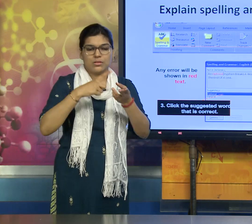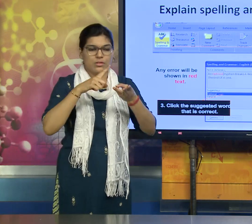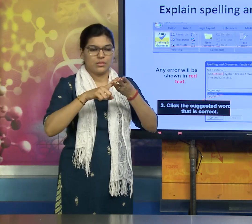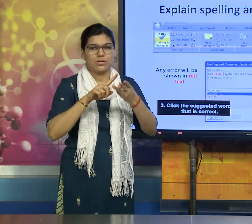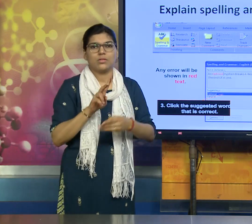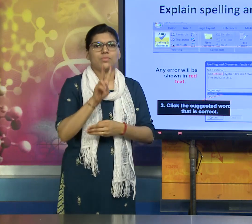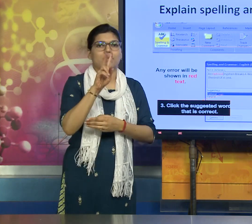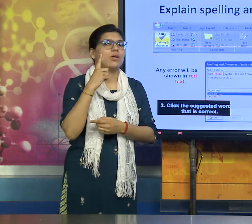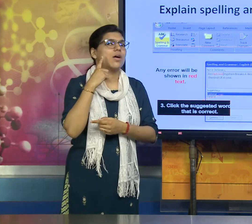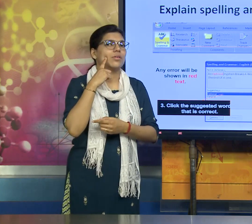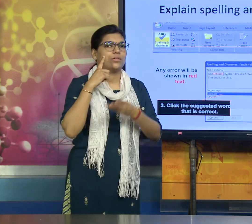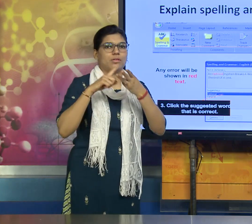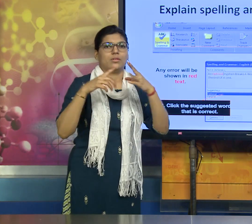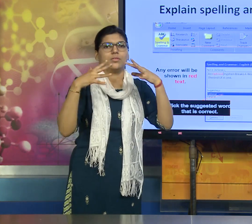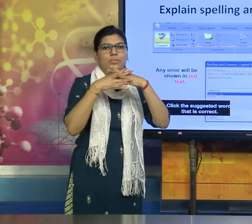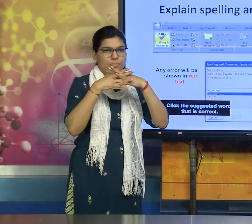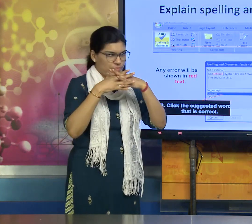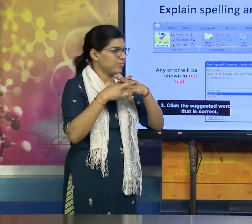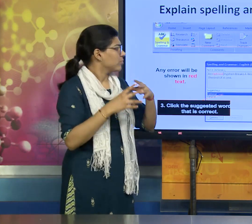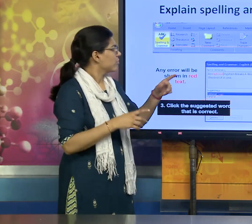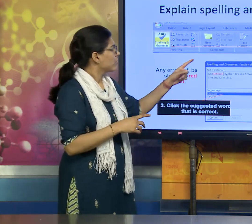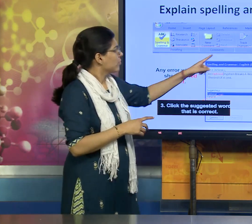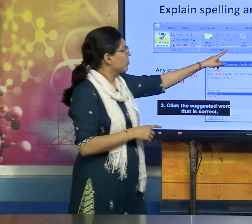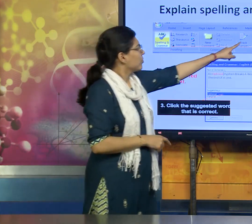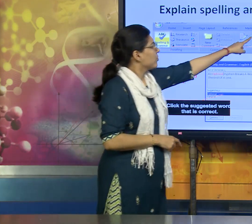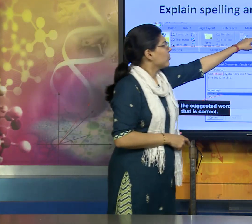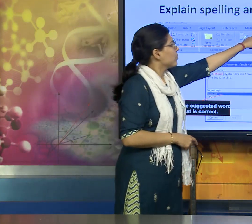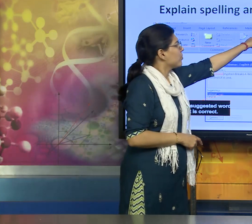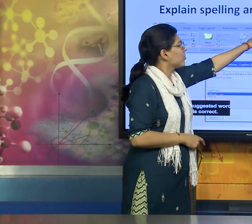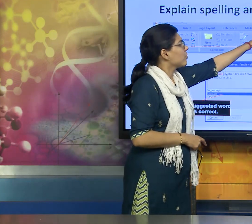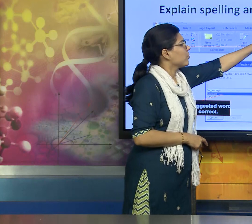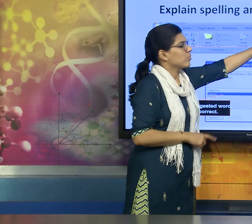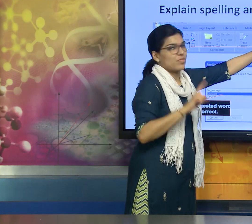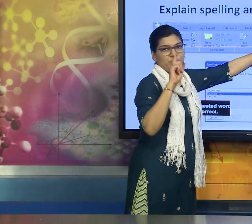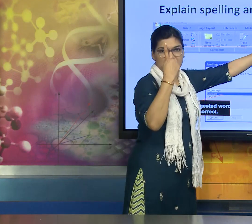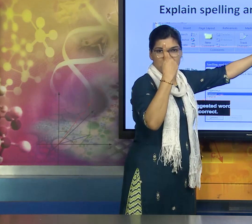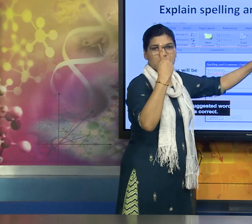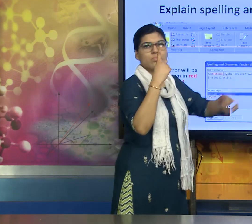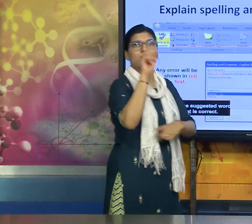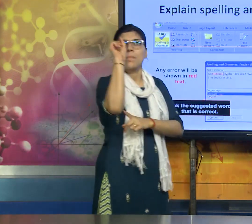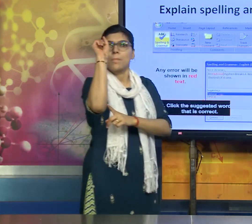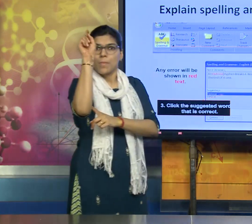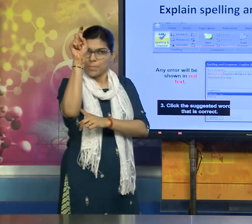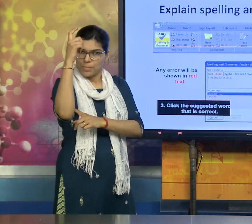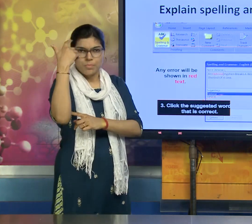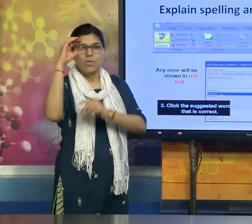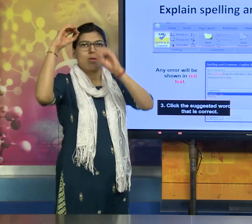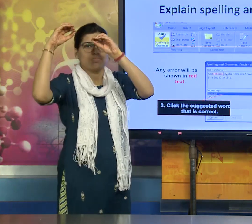Firstly, you can see the last tab on the Word document, that is Review. You have to click